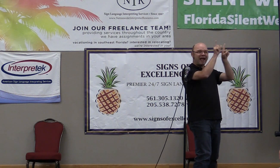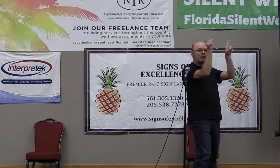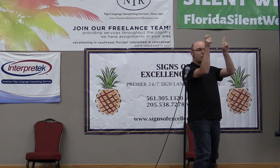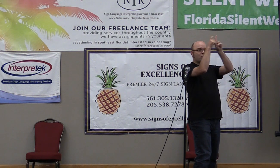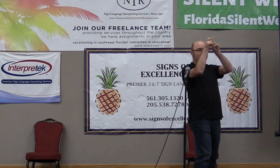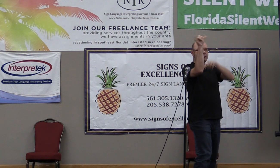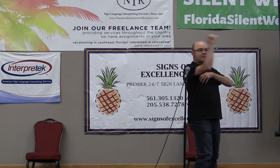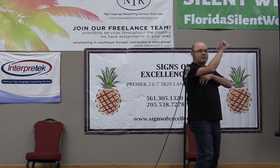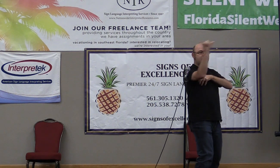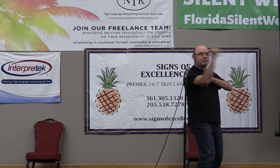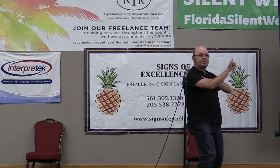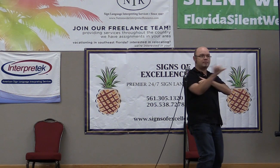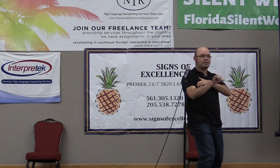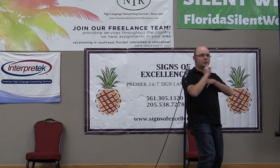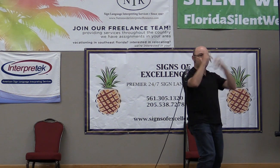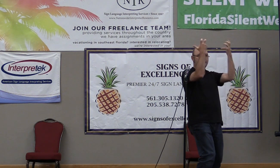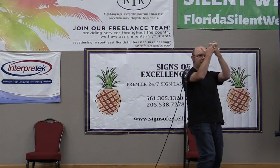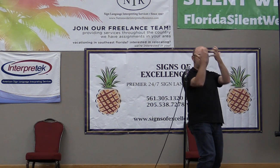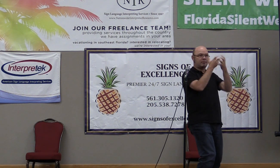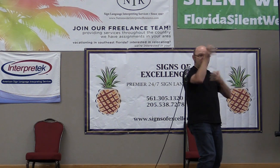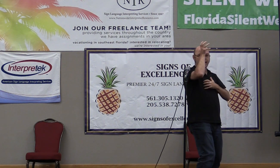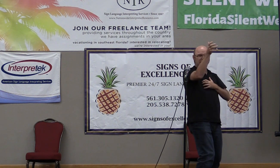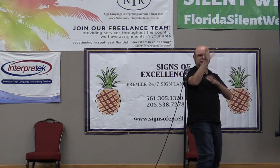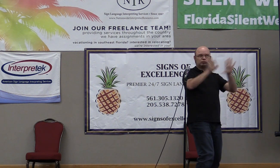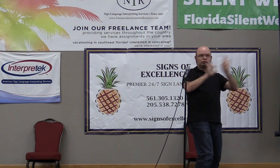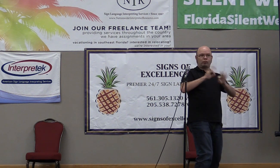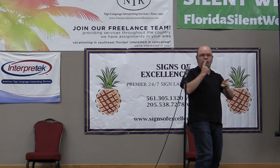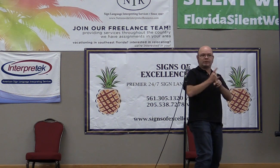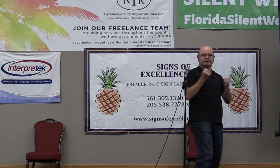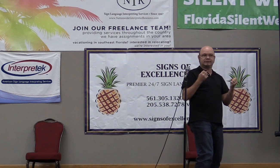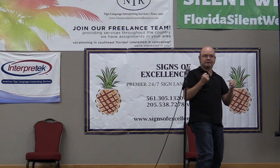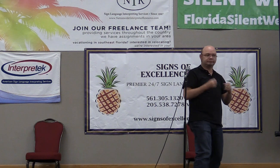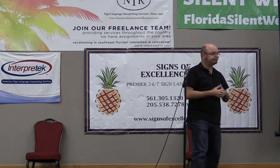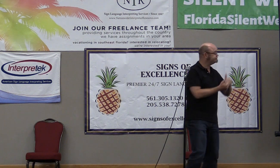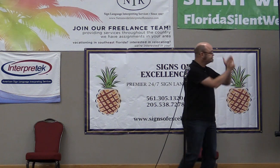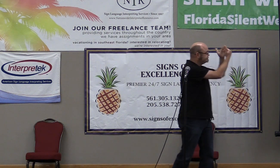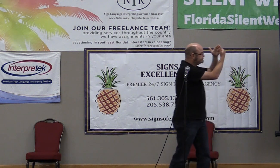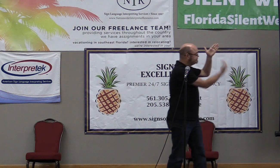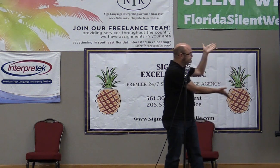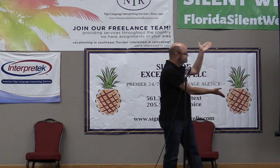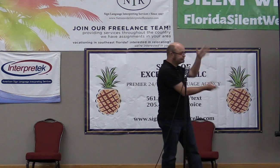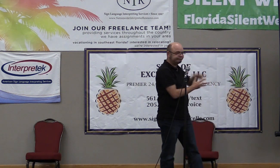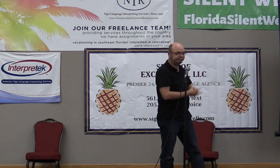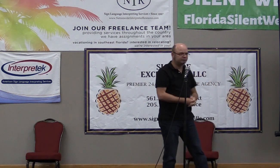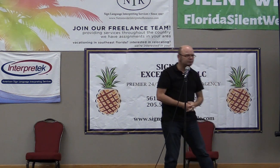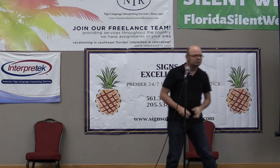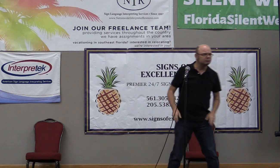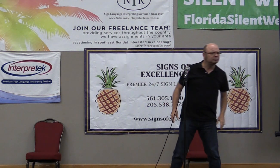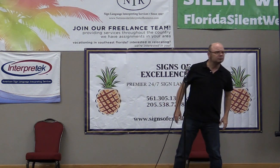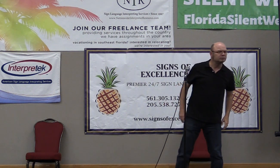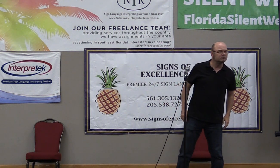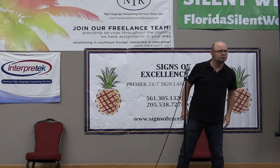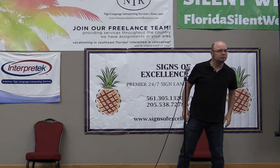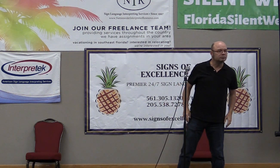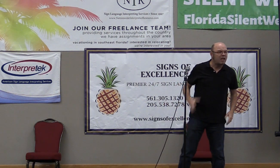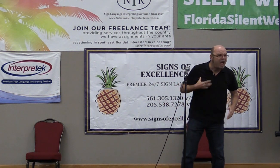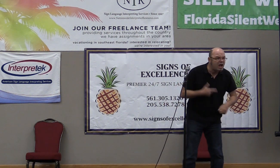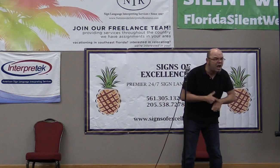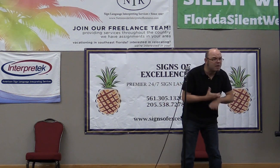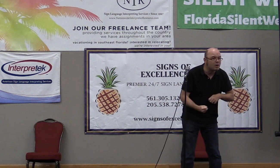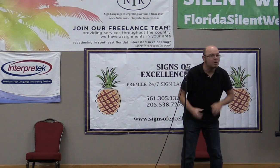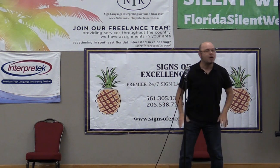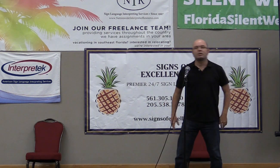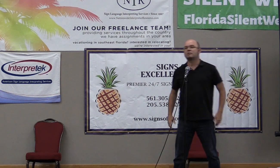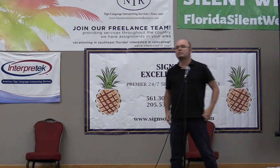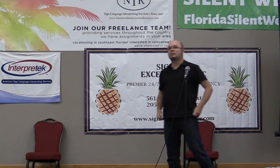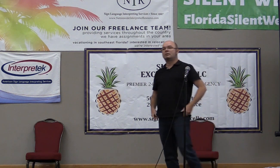different ways of using the same word in many different sentences and trying to choose the right sign that matches the concept. So that's